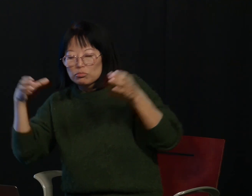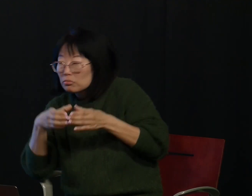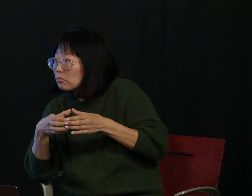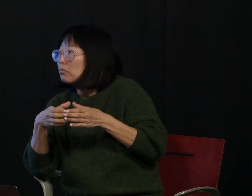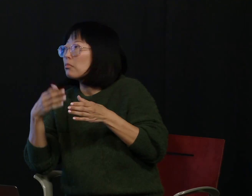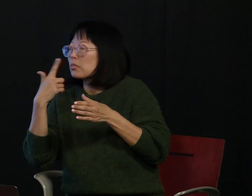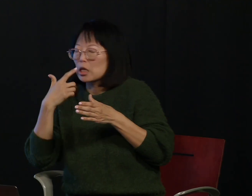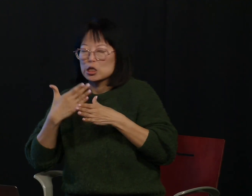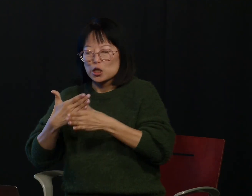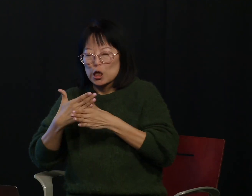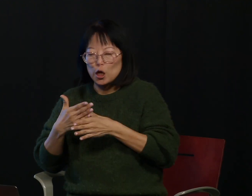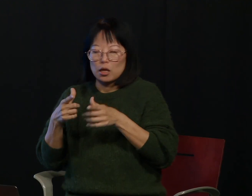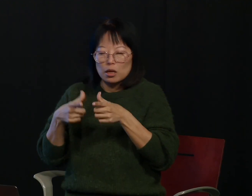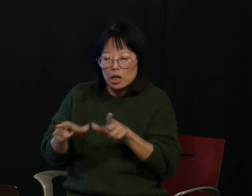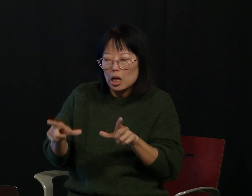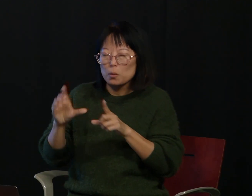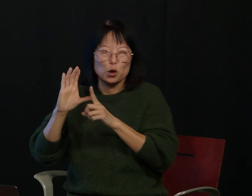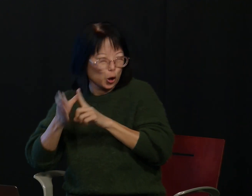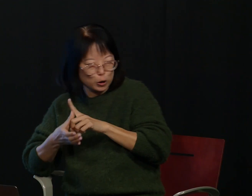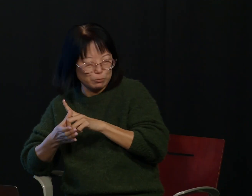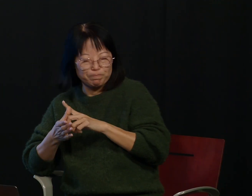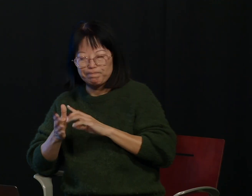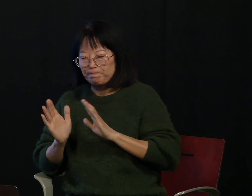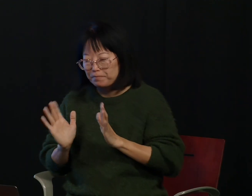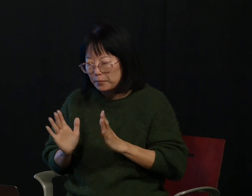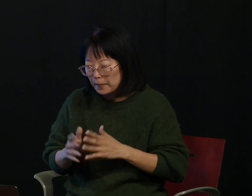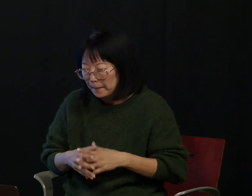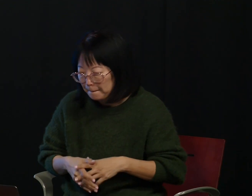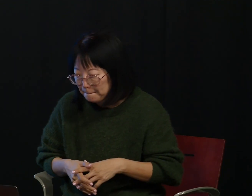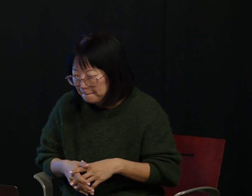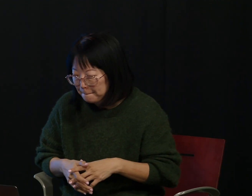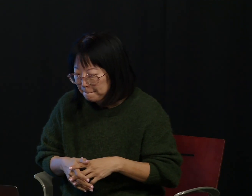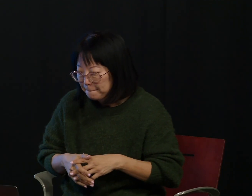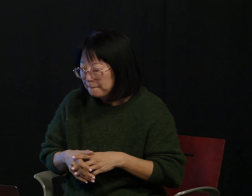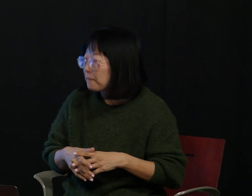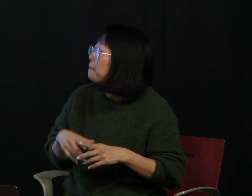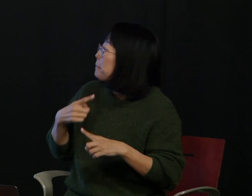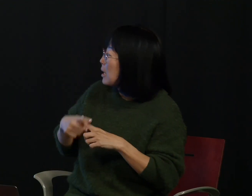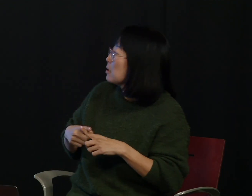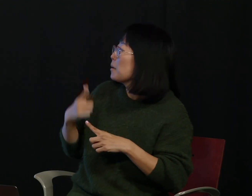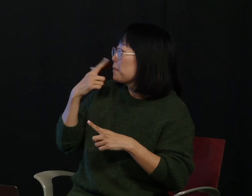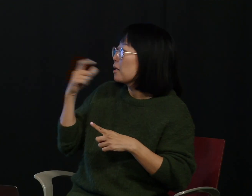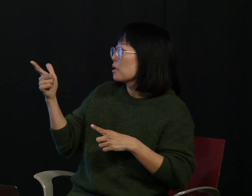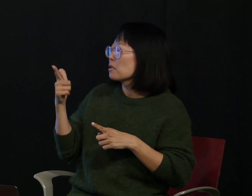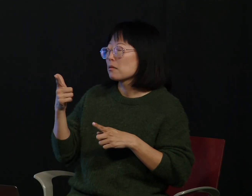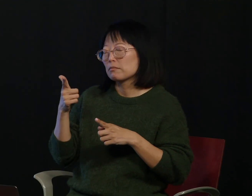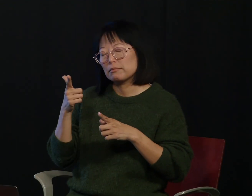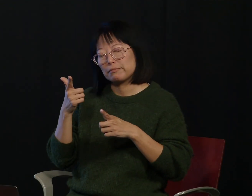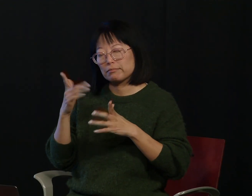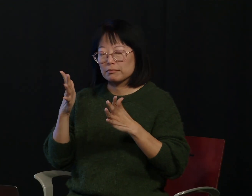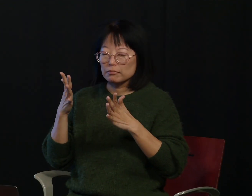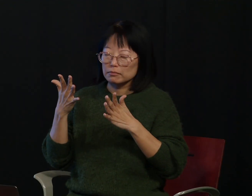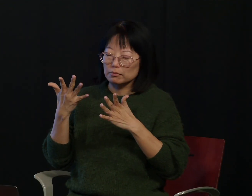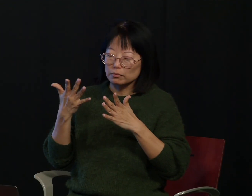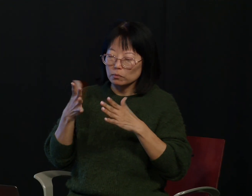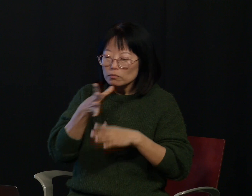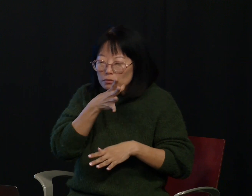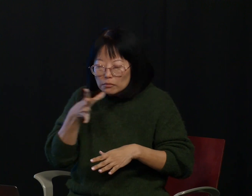get together, they share language and culture, but we don't see that there. Because this